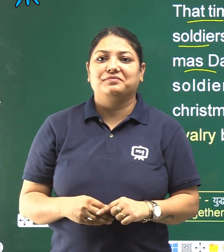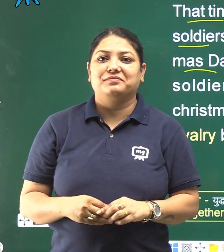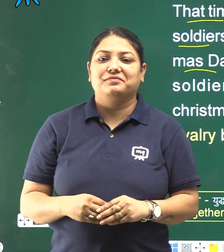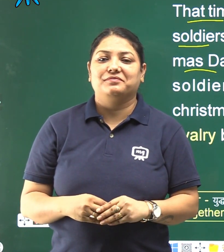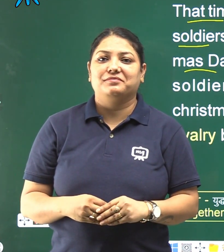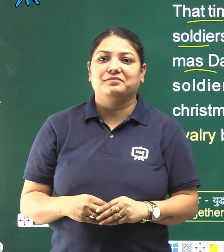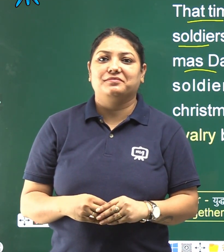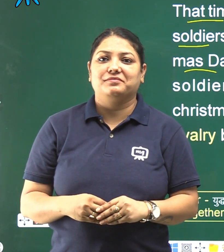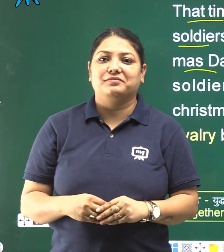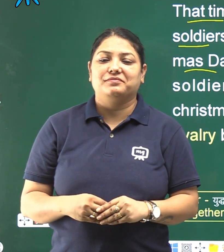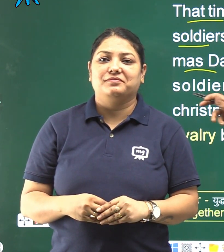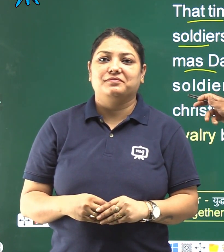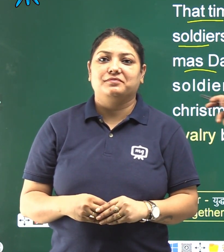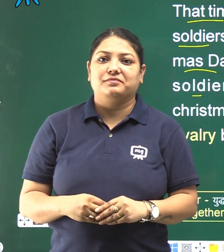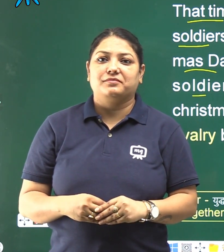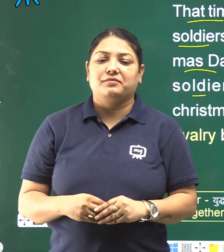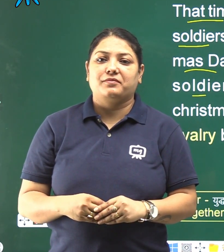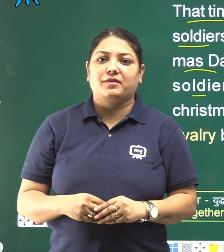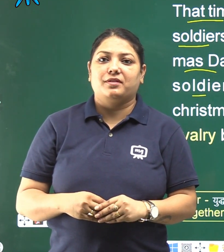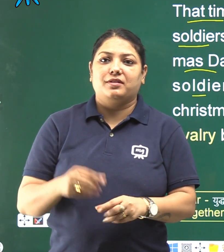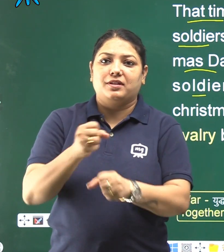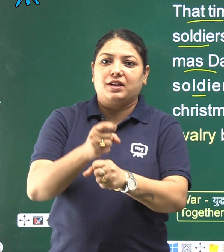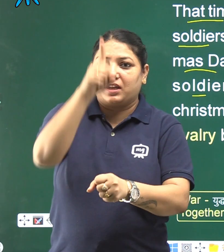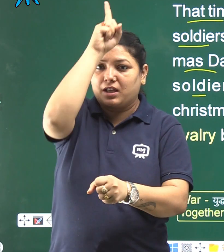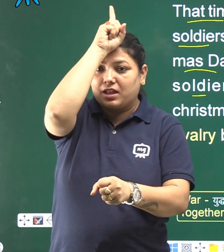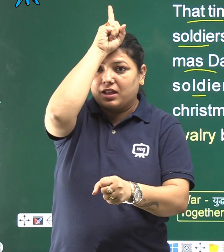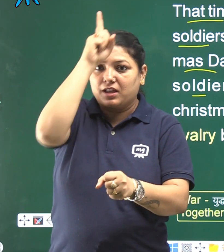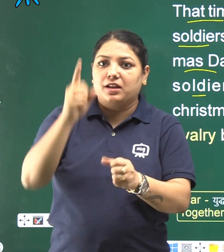the German and English soldiers